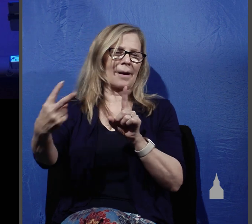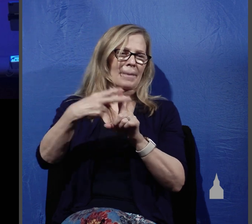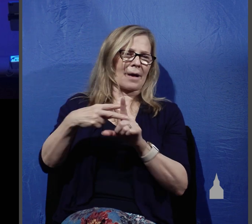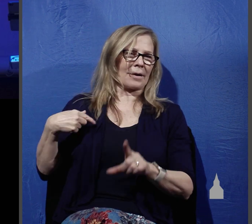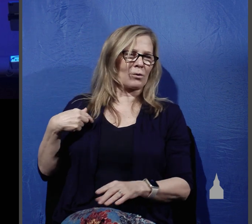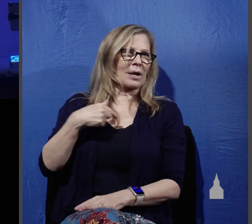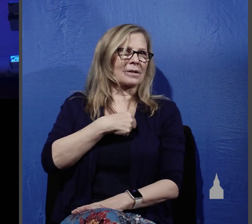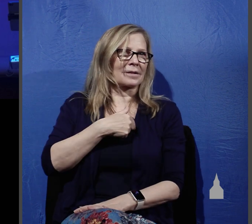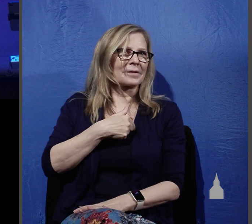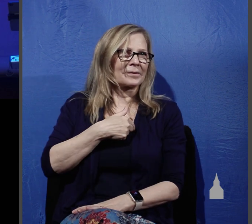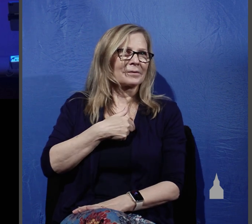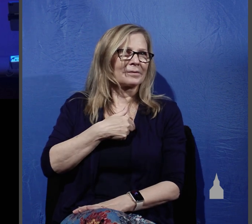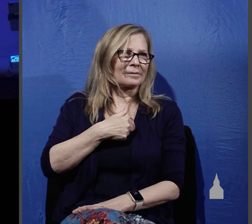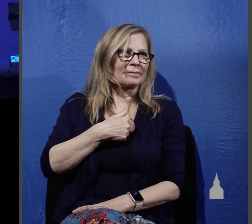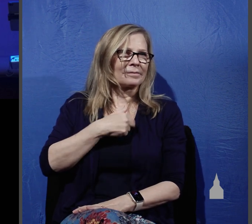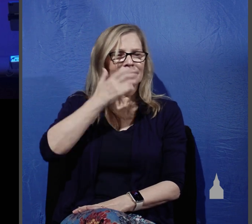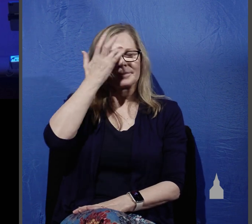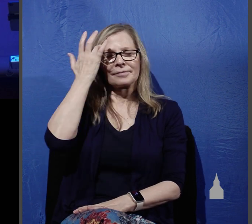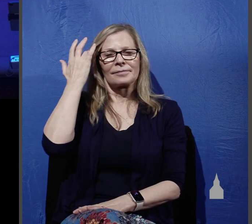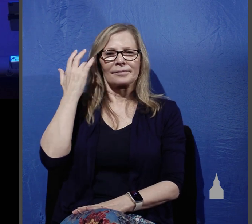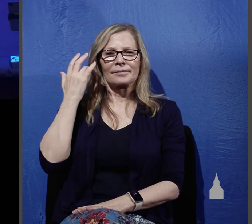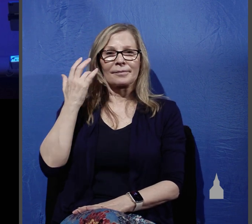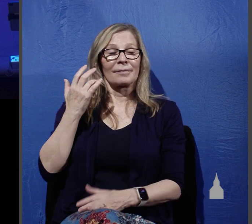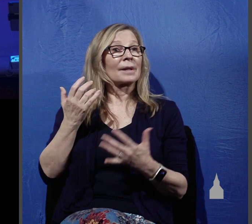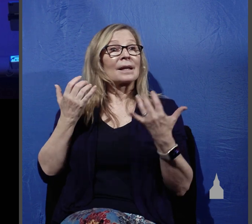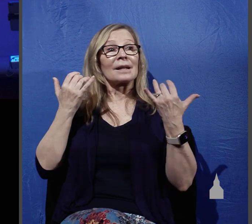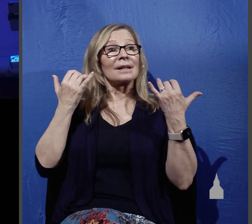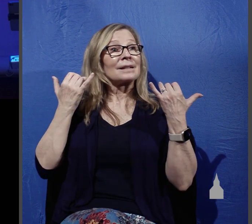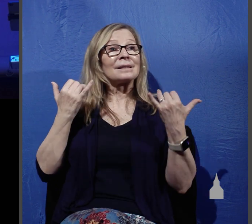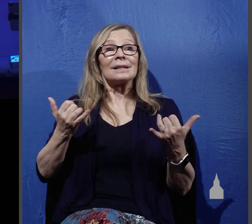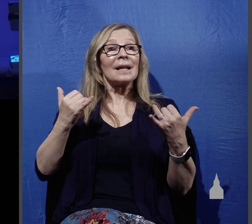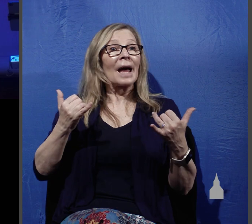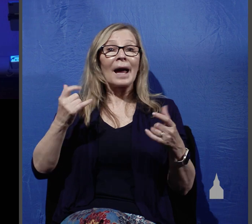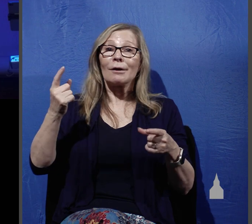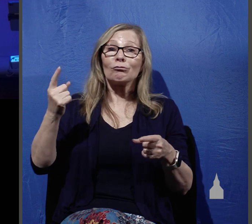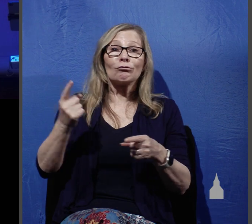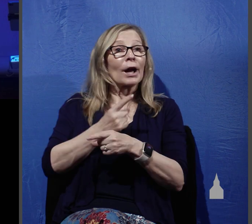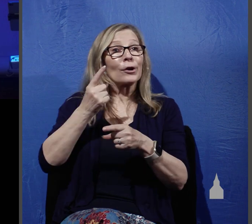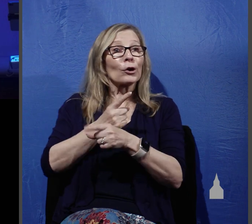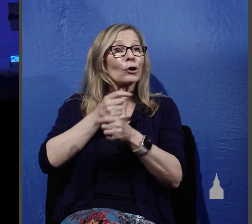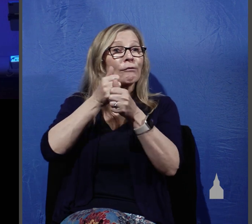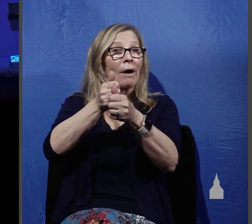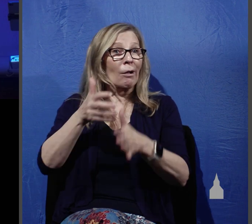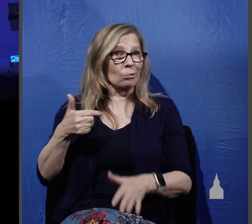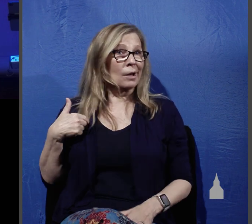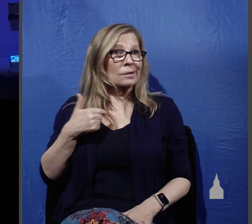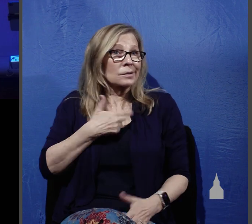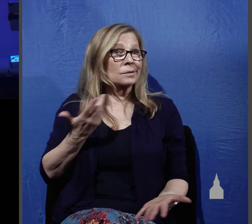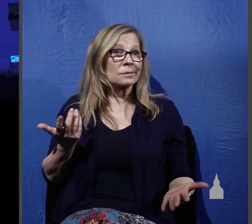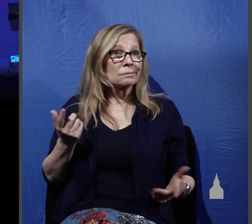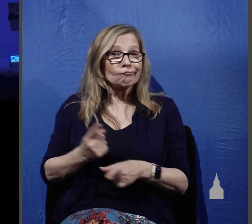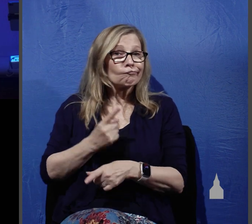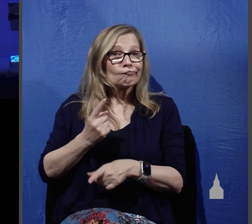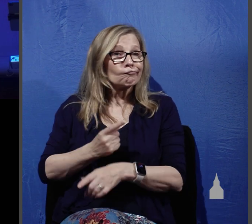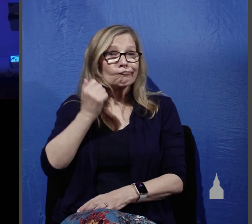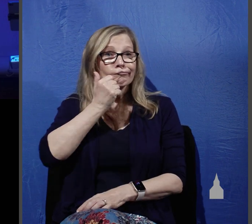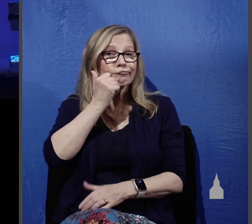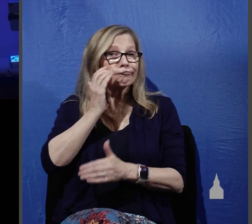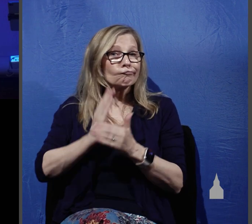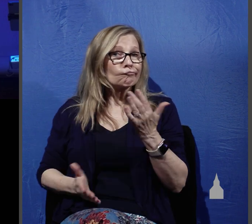They're transferable to us, his present-day ordinary followers. You see, everything we will read about in these verses concerning